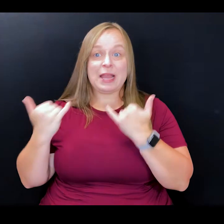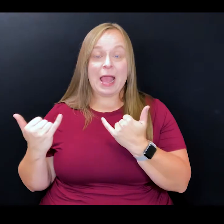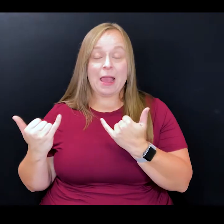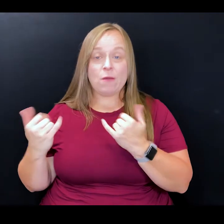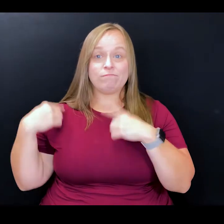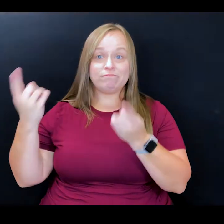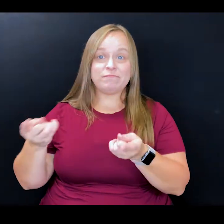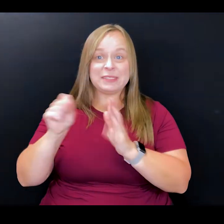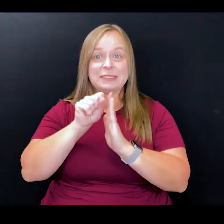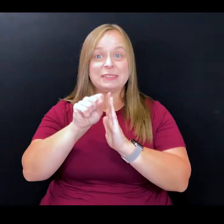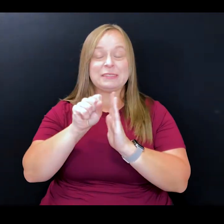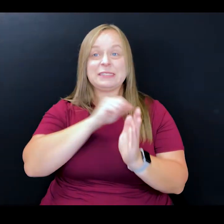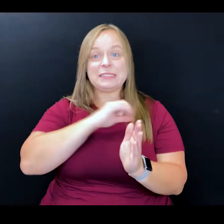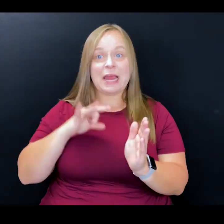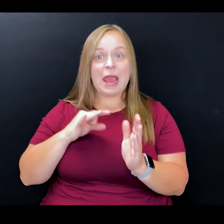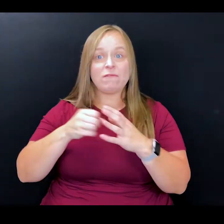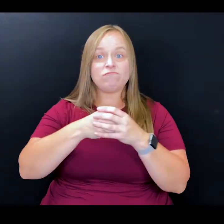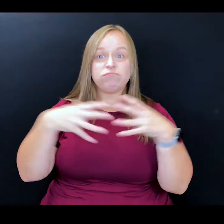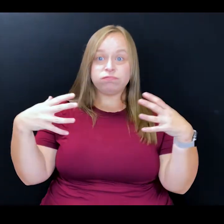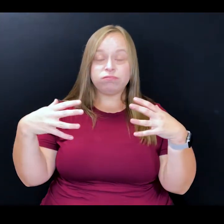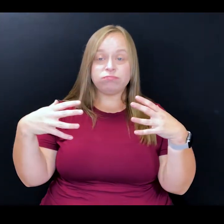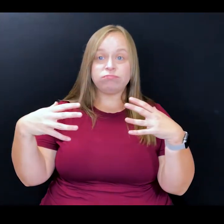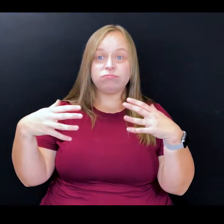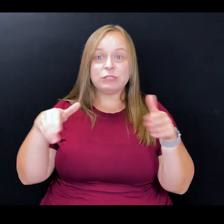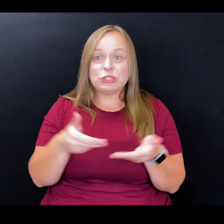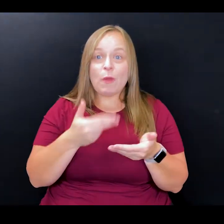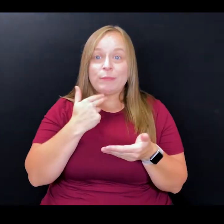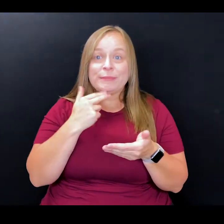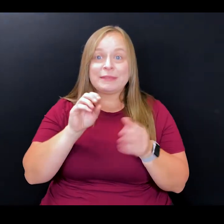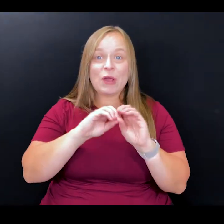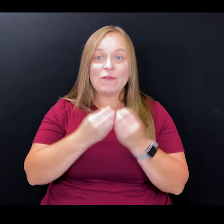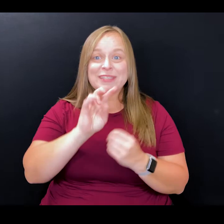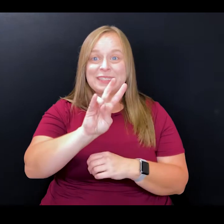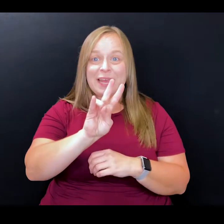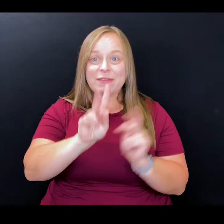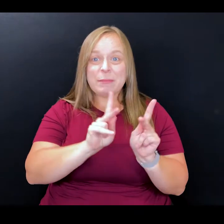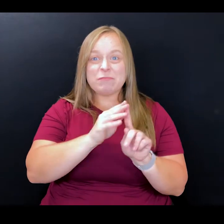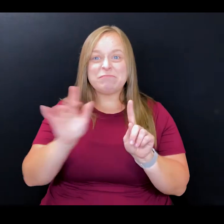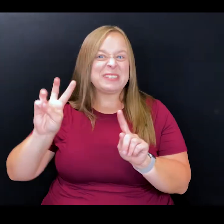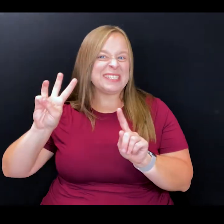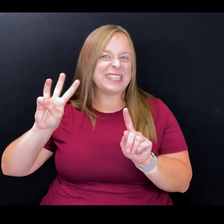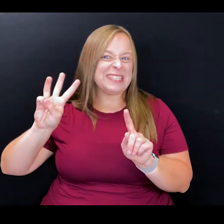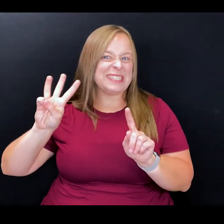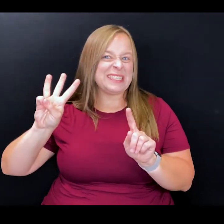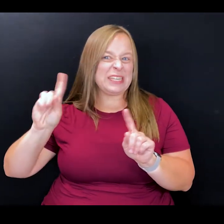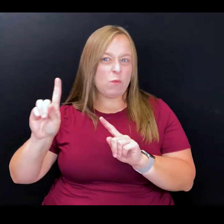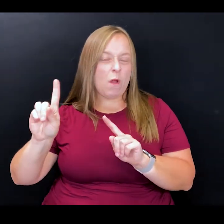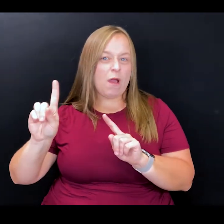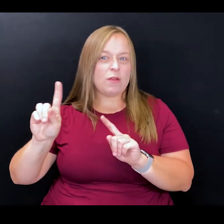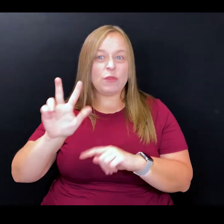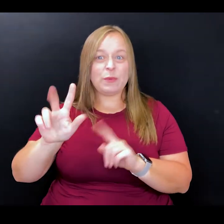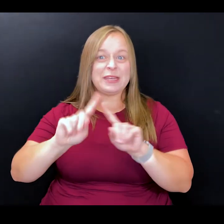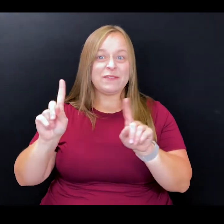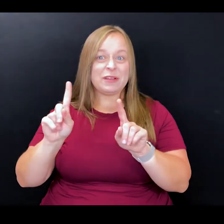2013 to now, our staff had grown from a small office of 7 to about 61 right now,